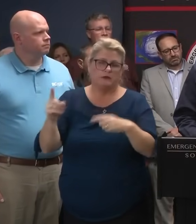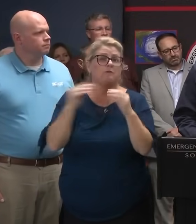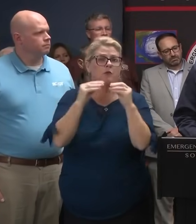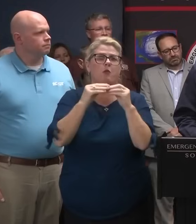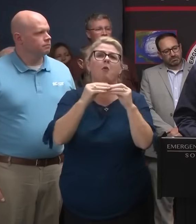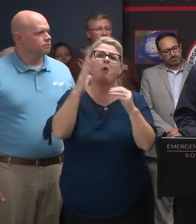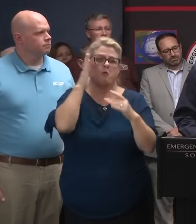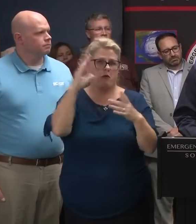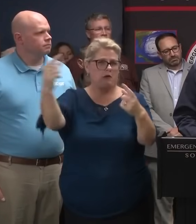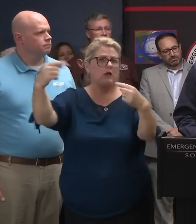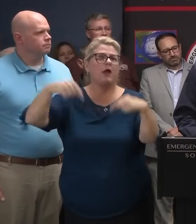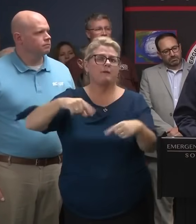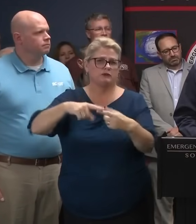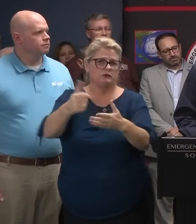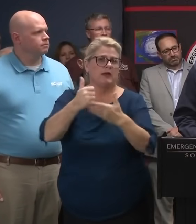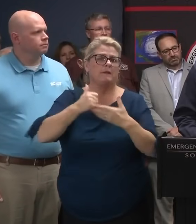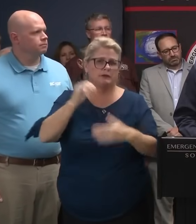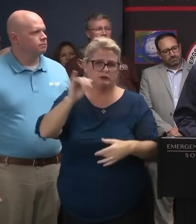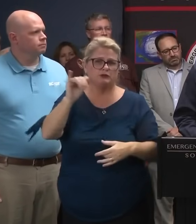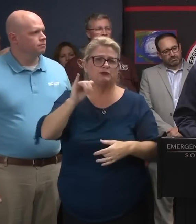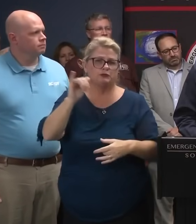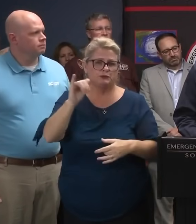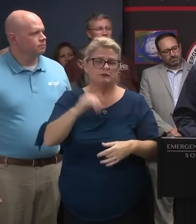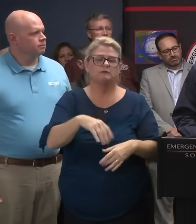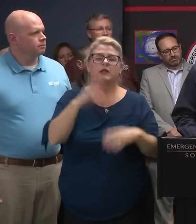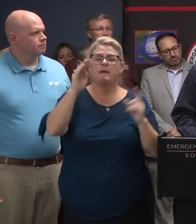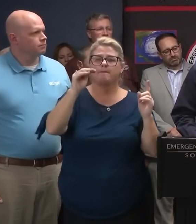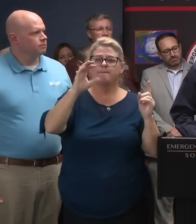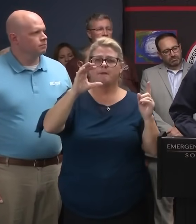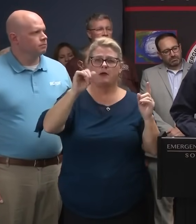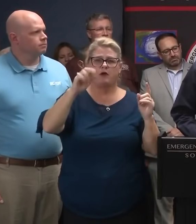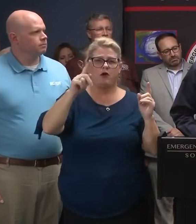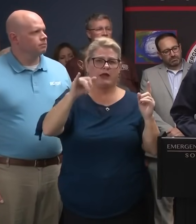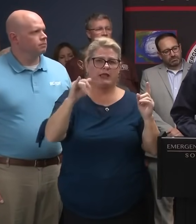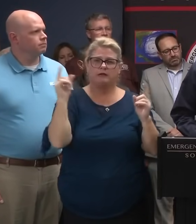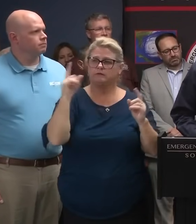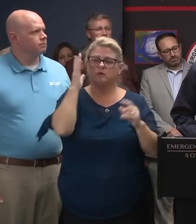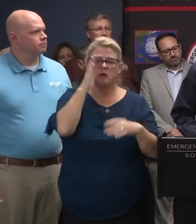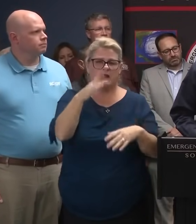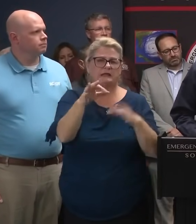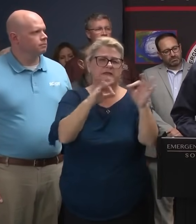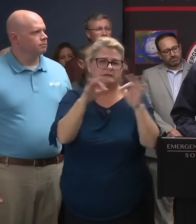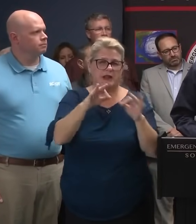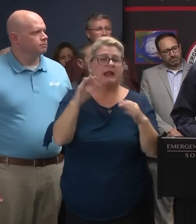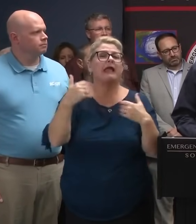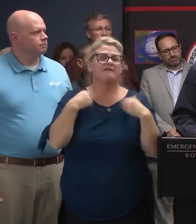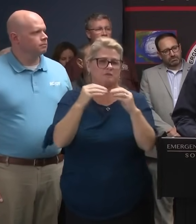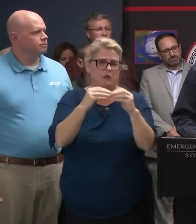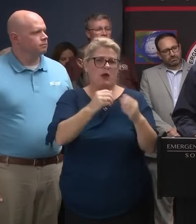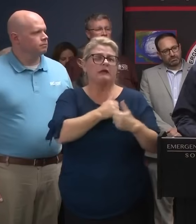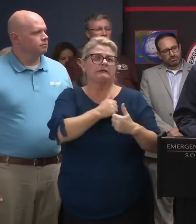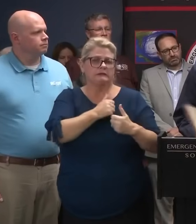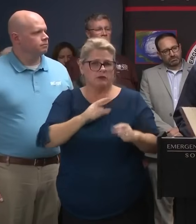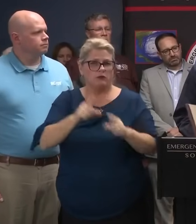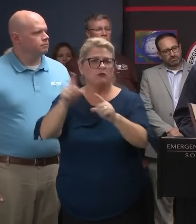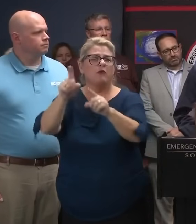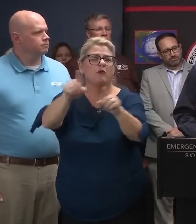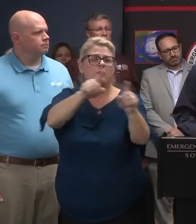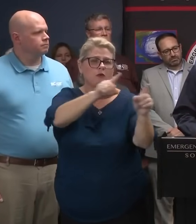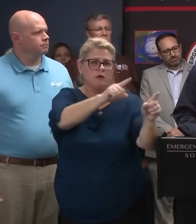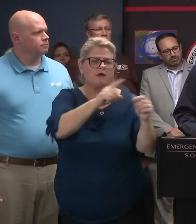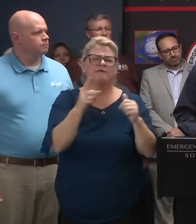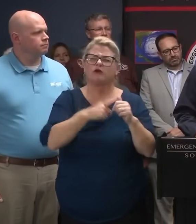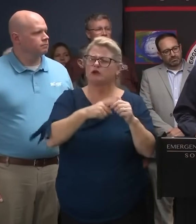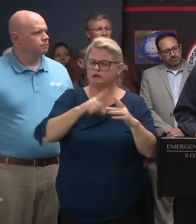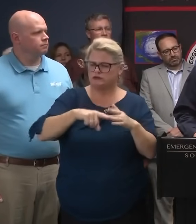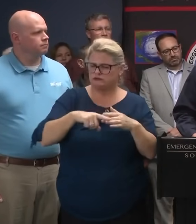coming. In fact, as General McCarty will explain, we got more guardsmen going out. We started off with,